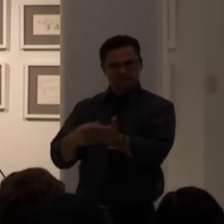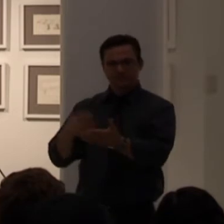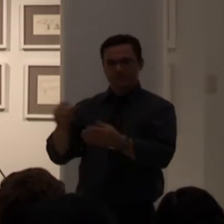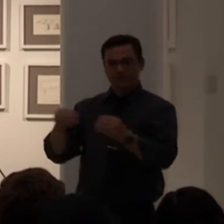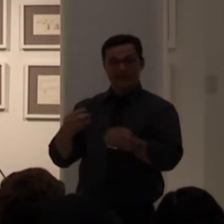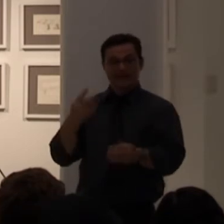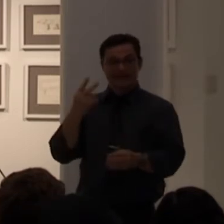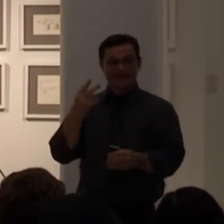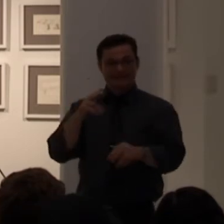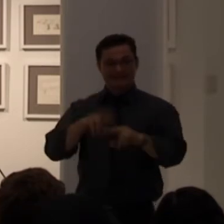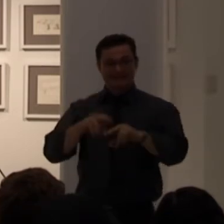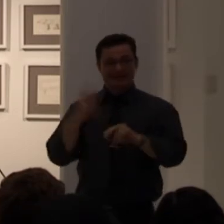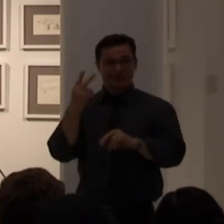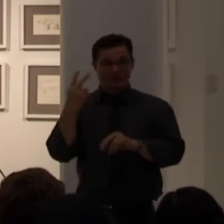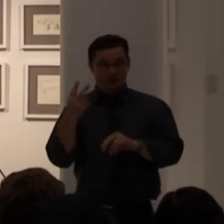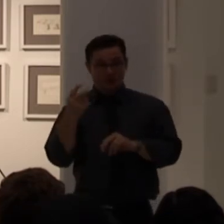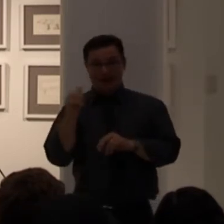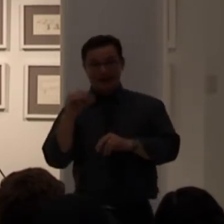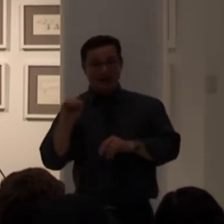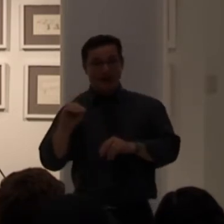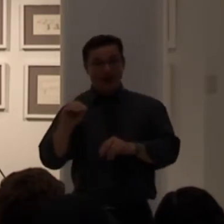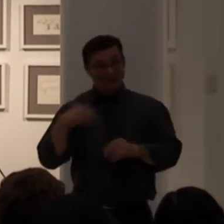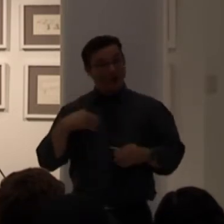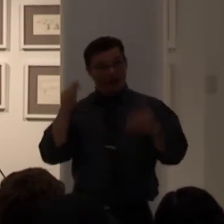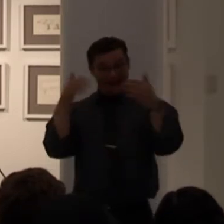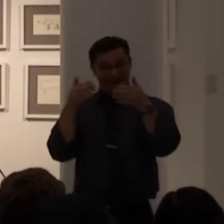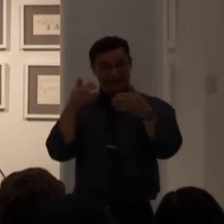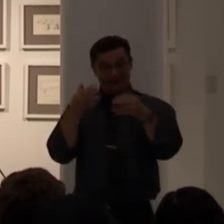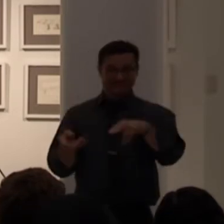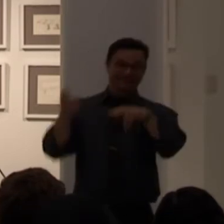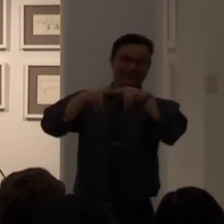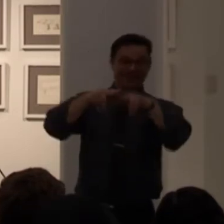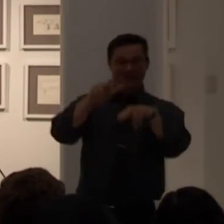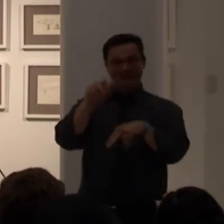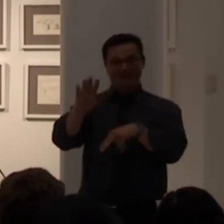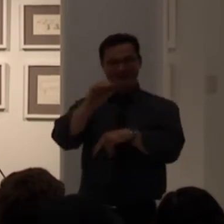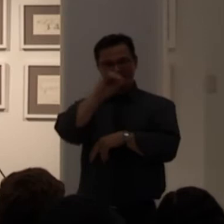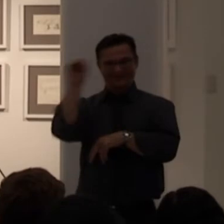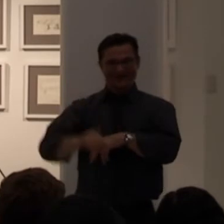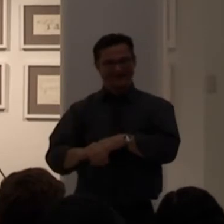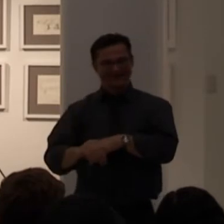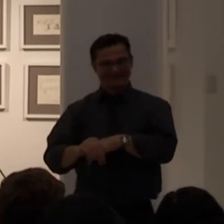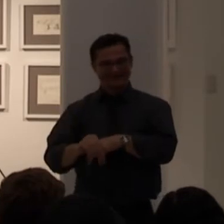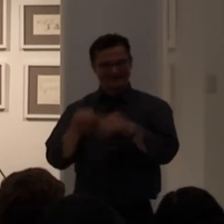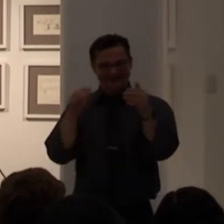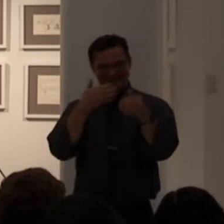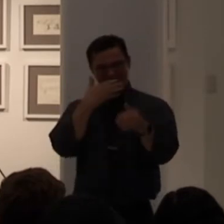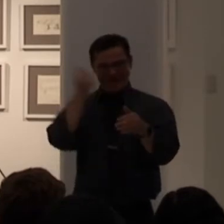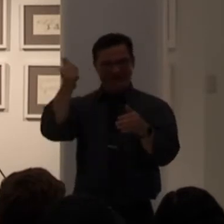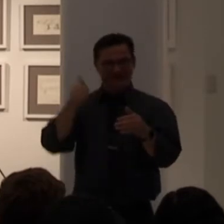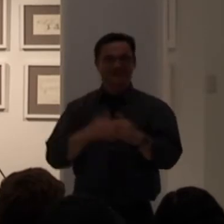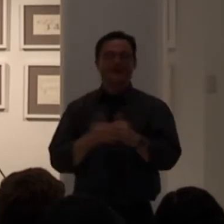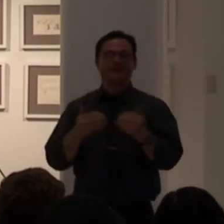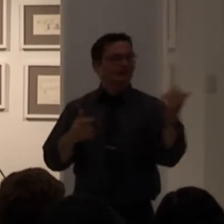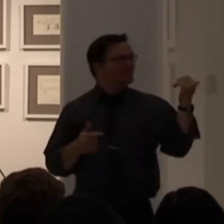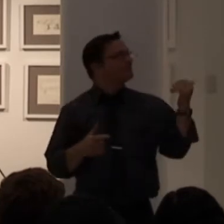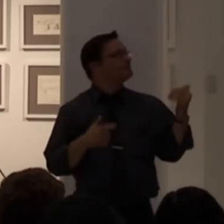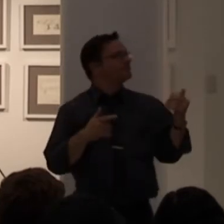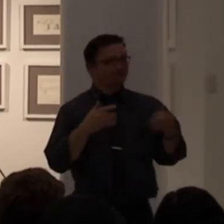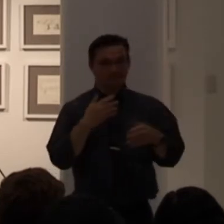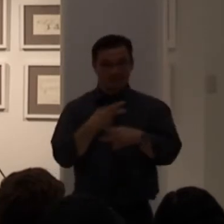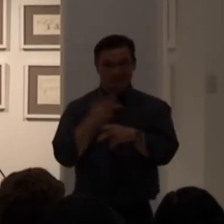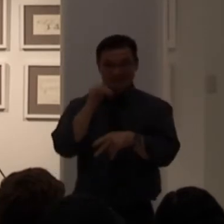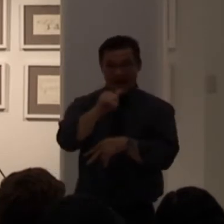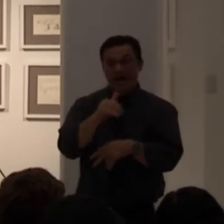2 Ergos and my concentration is going up 34%. So we came out with the Ergo, we came out with the